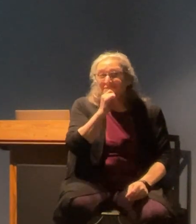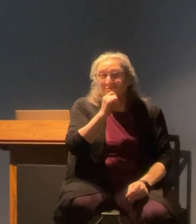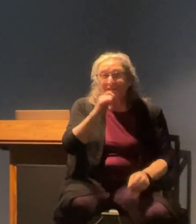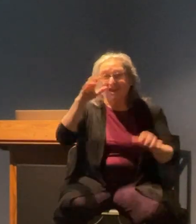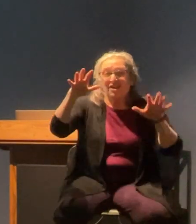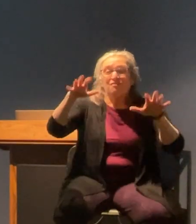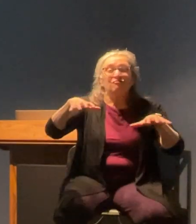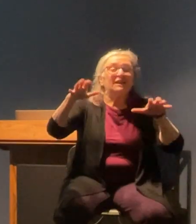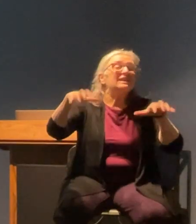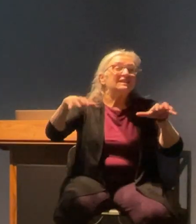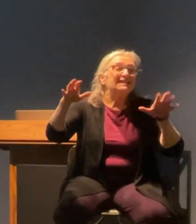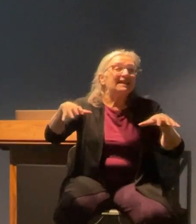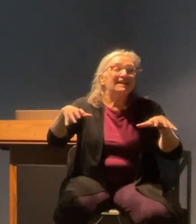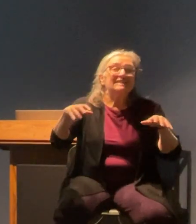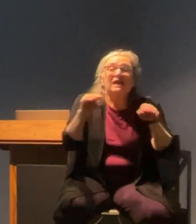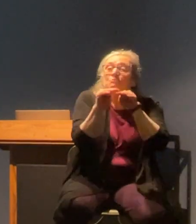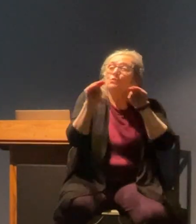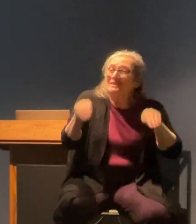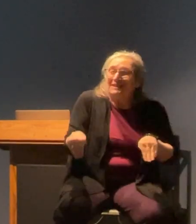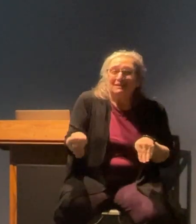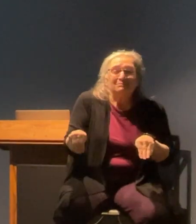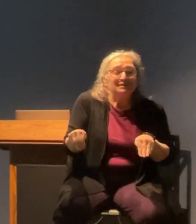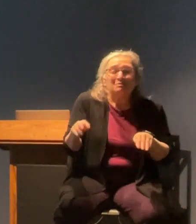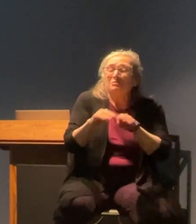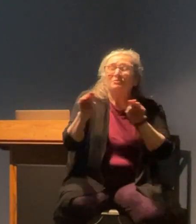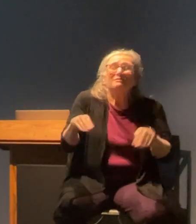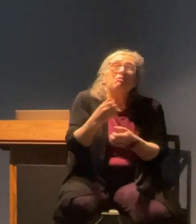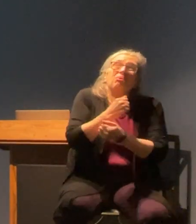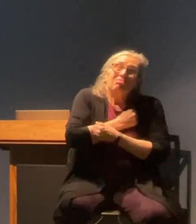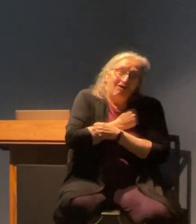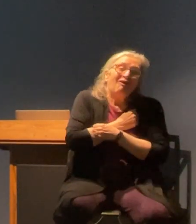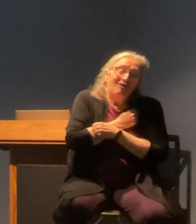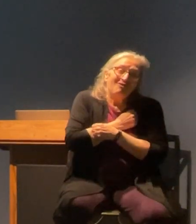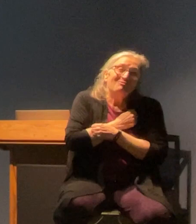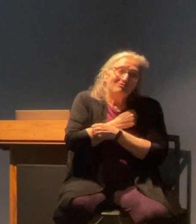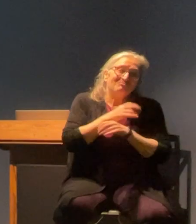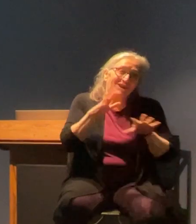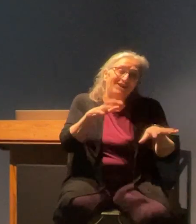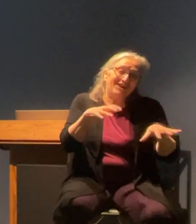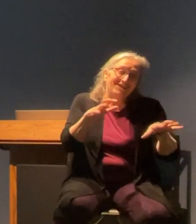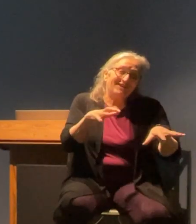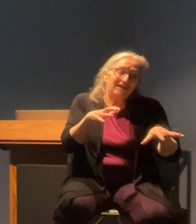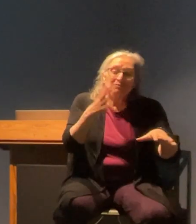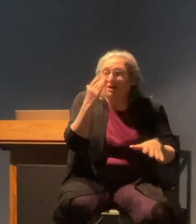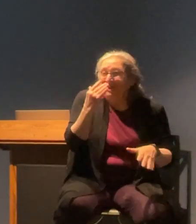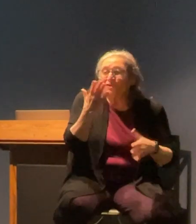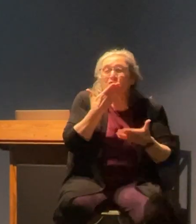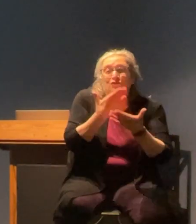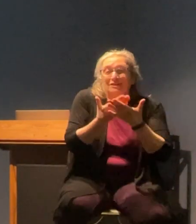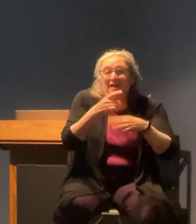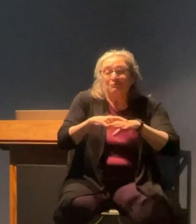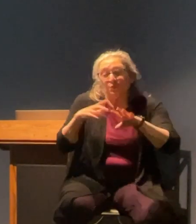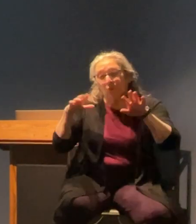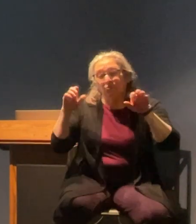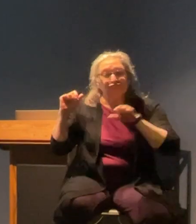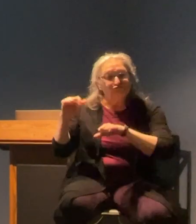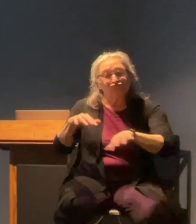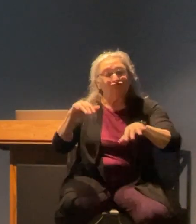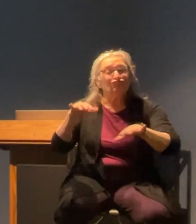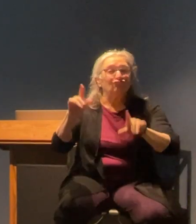museums kind of love rainy days. It's a good day to come to a museum, and we always know that from